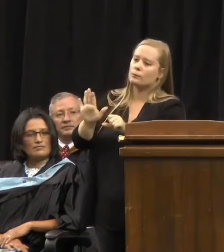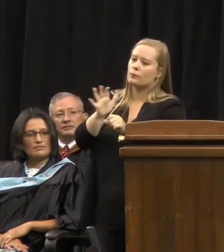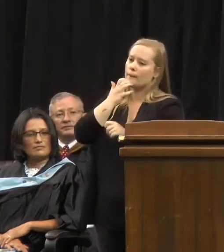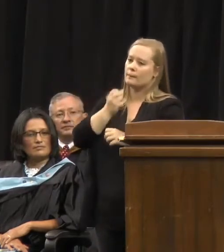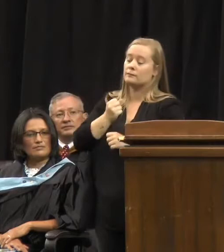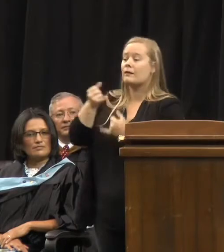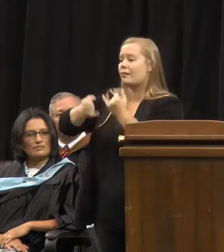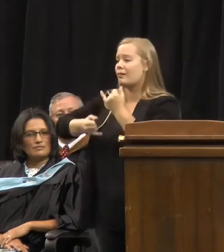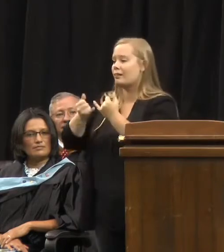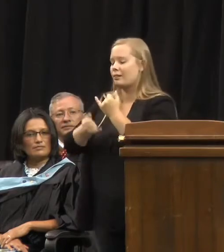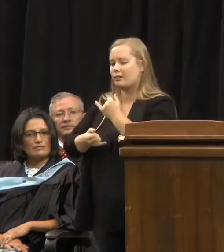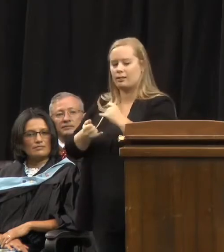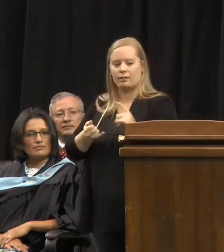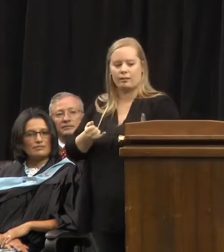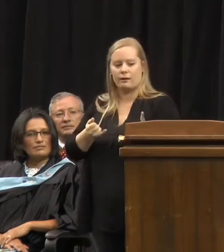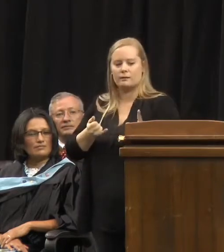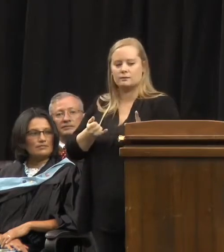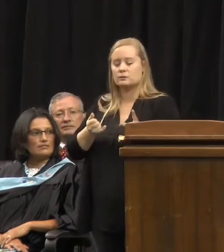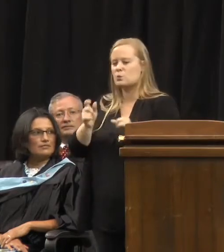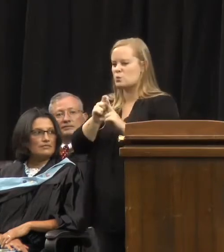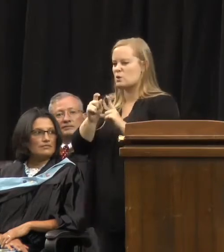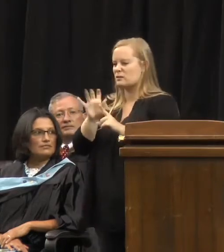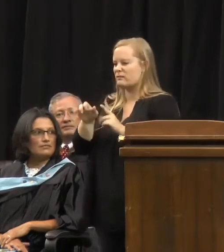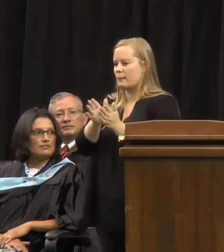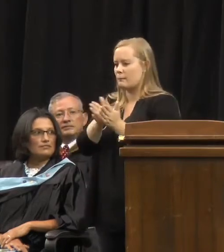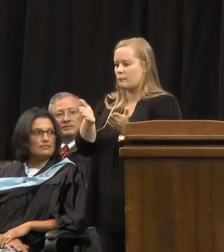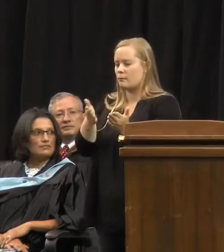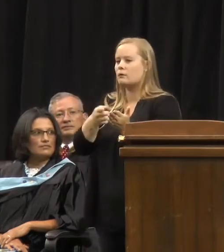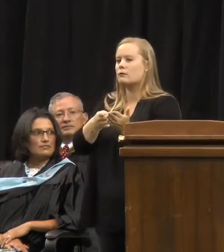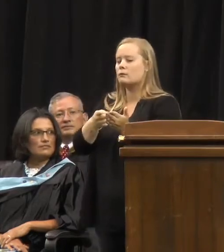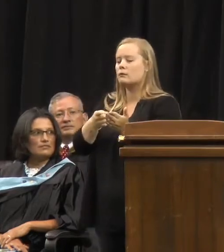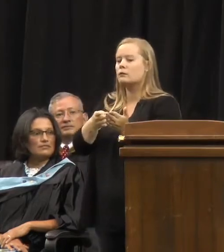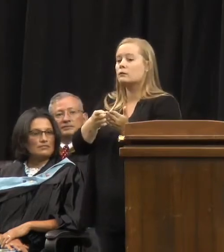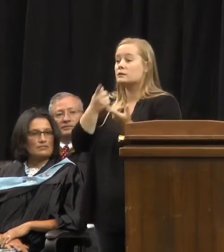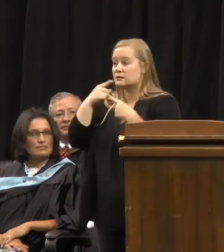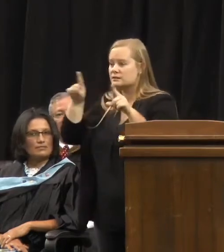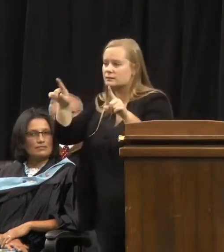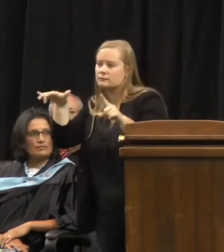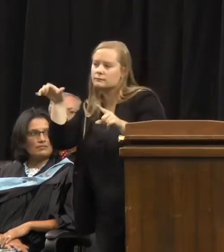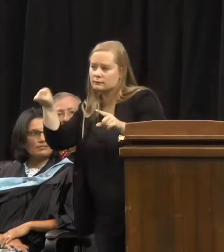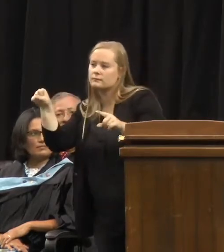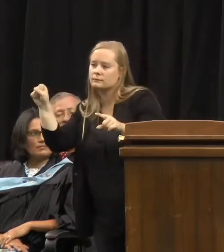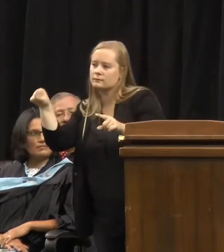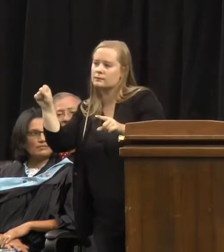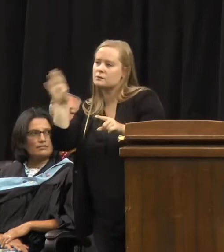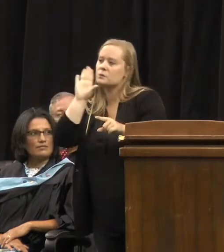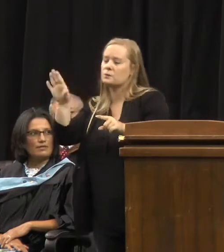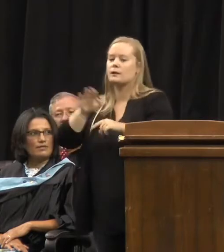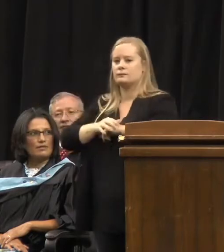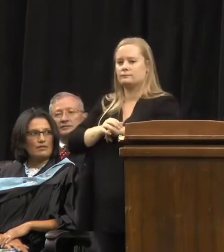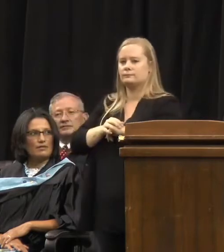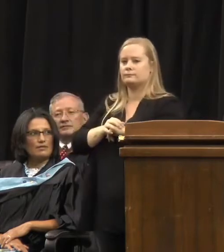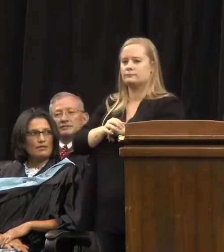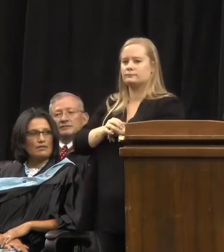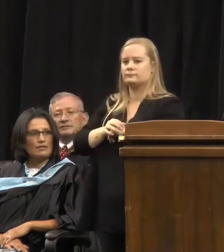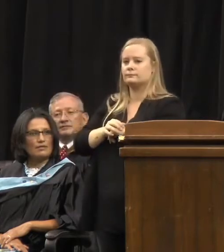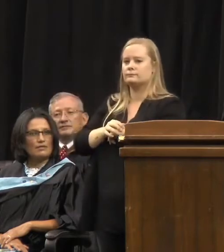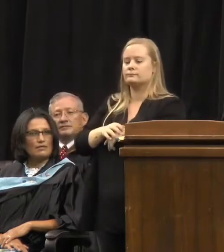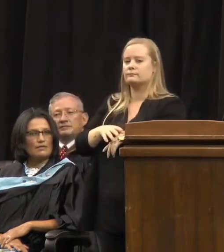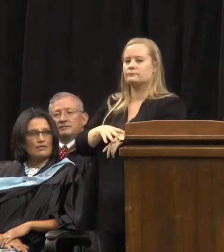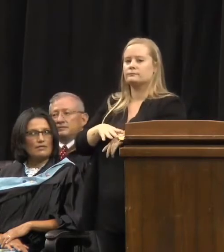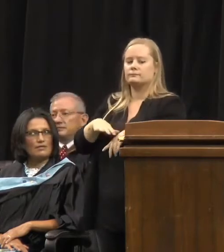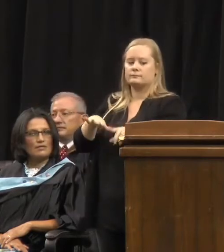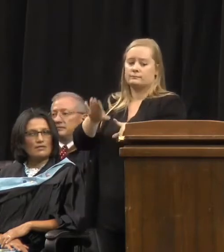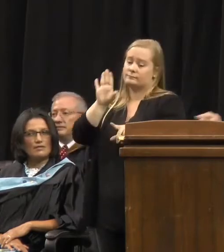The last words of Oh, the Places You'll Go. And will you succeed? Yes, You will indeed.